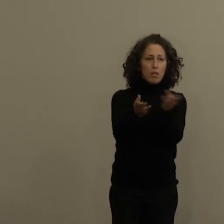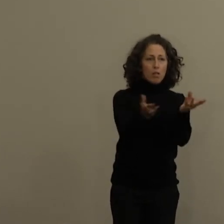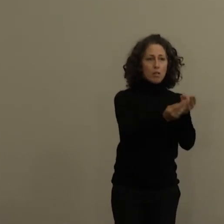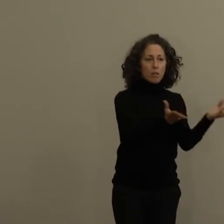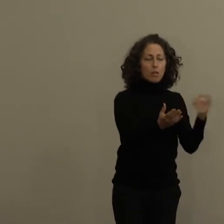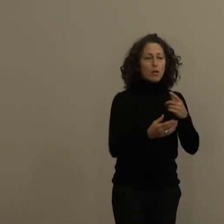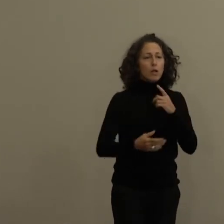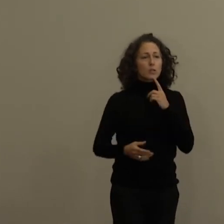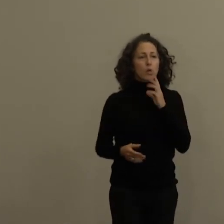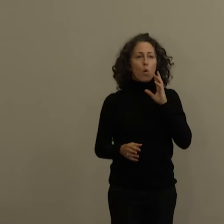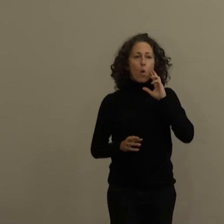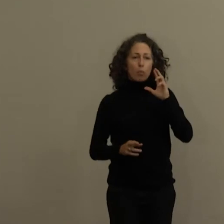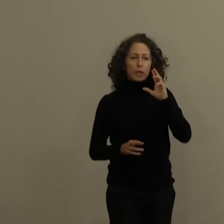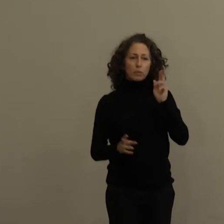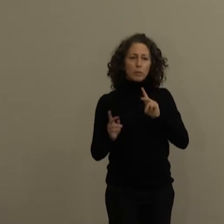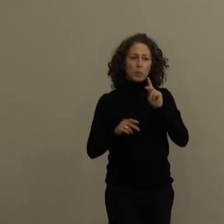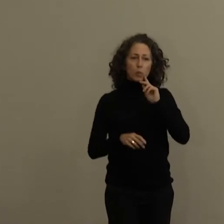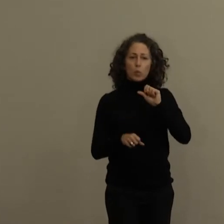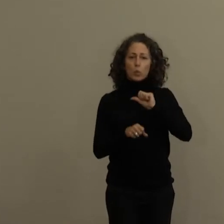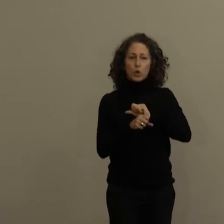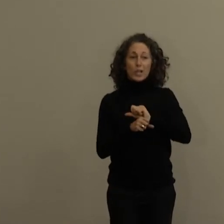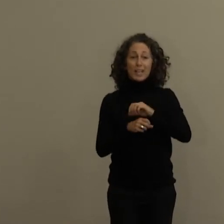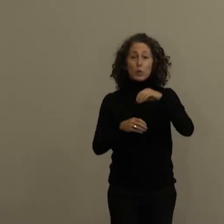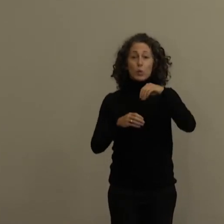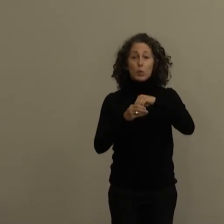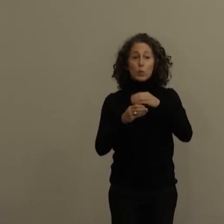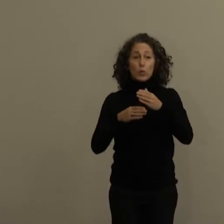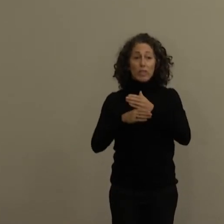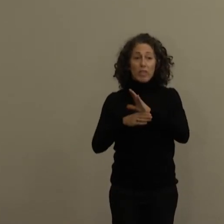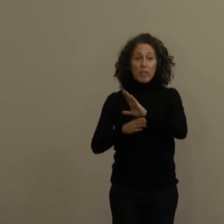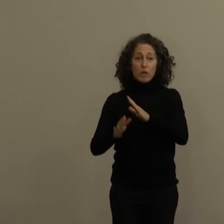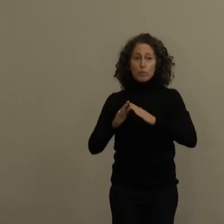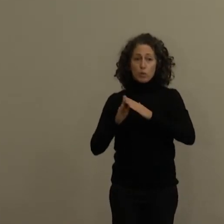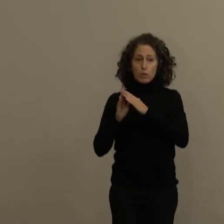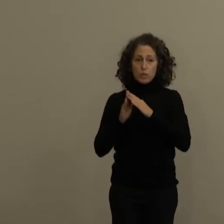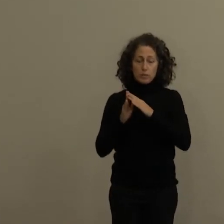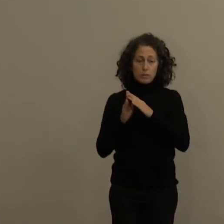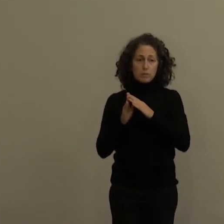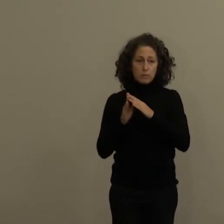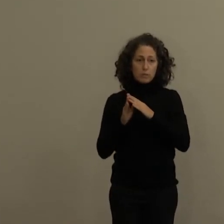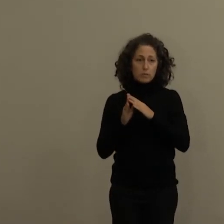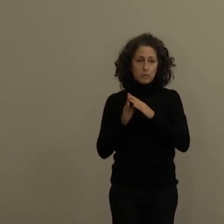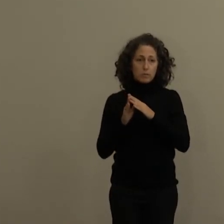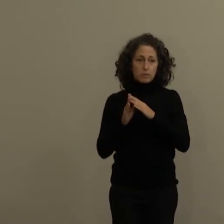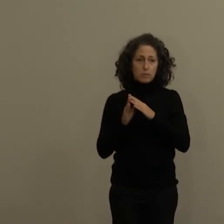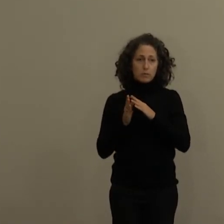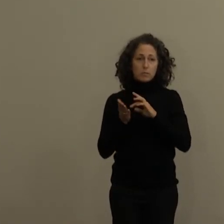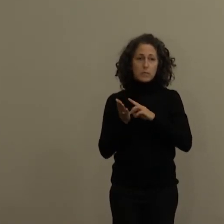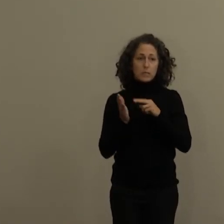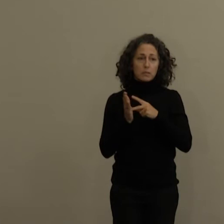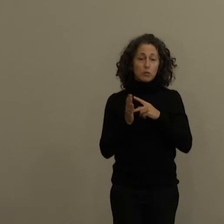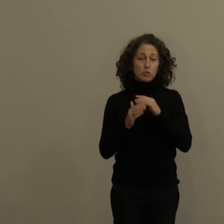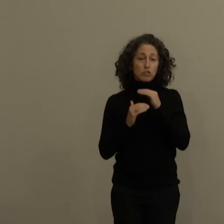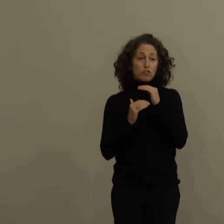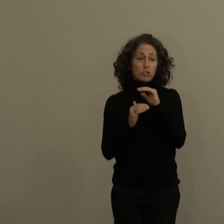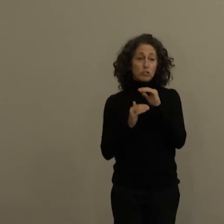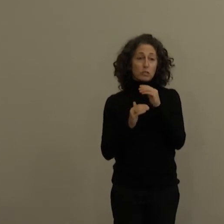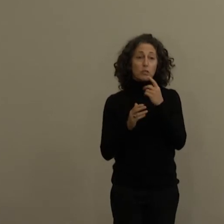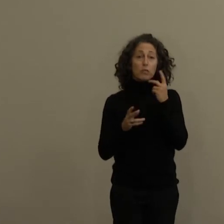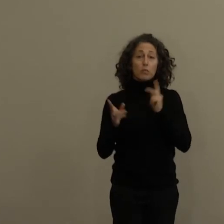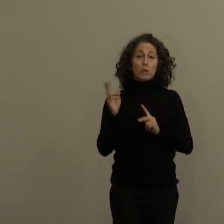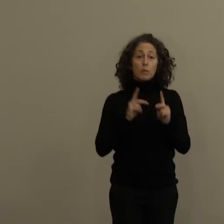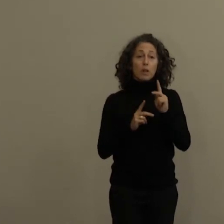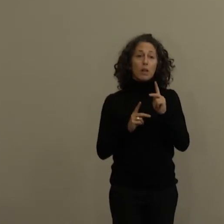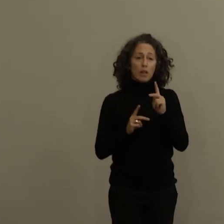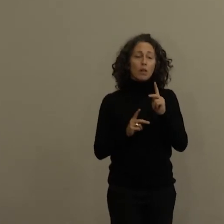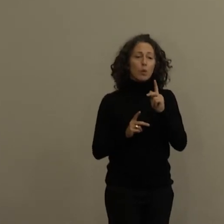will work in their communities, but in places that indeed will decrease the restrictions for individuals to be able to reach those